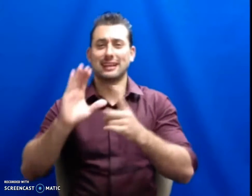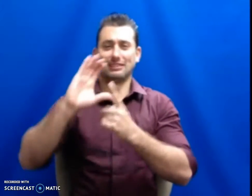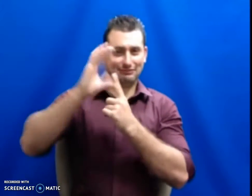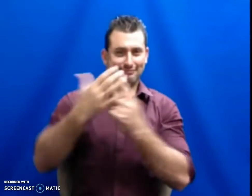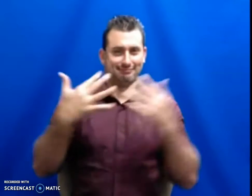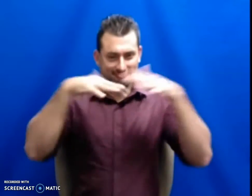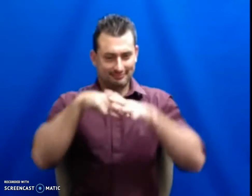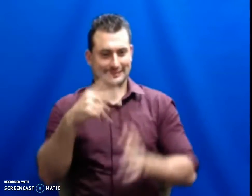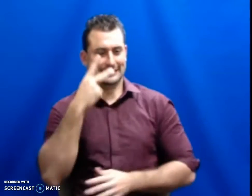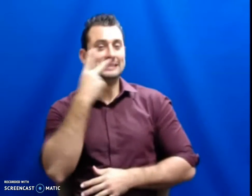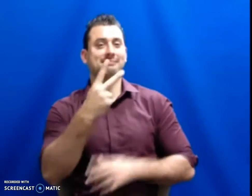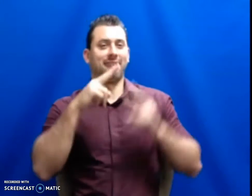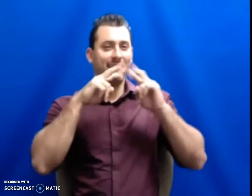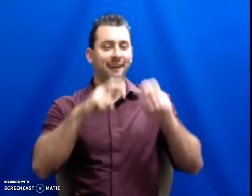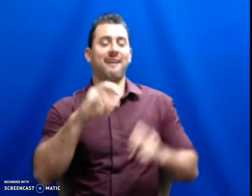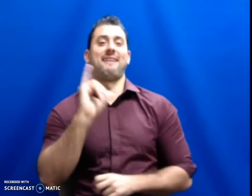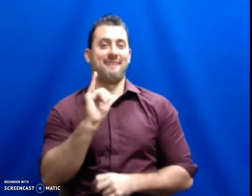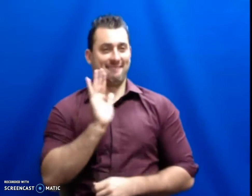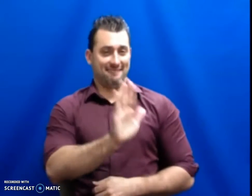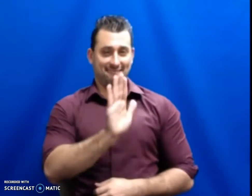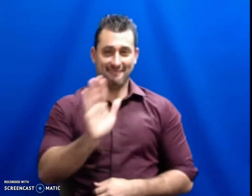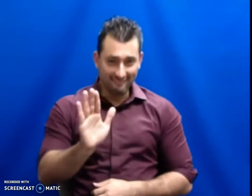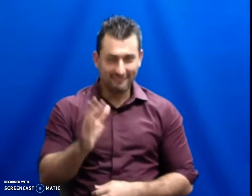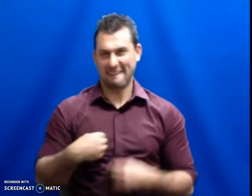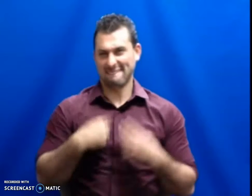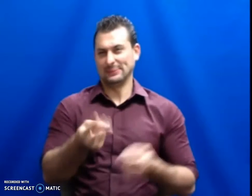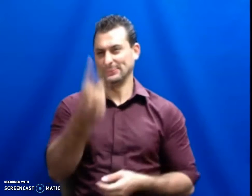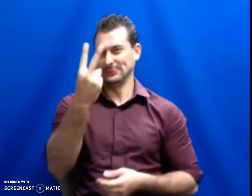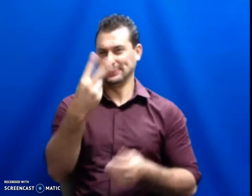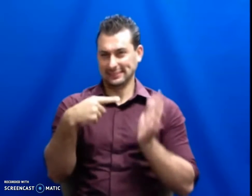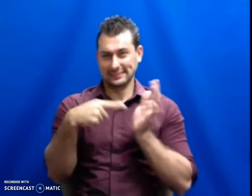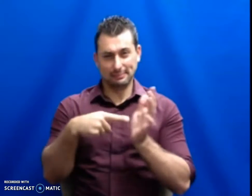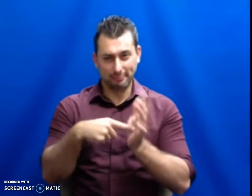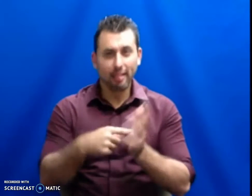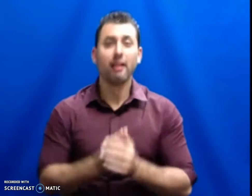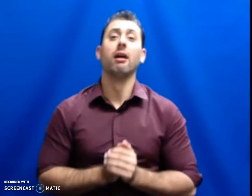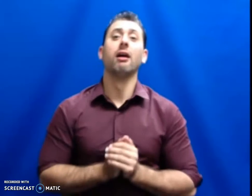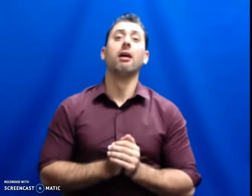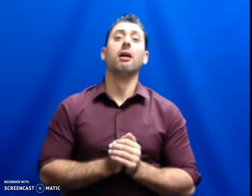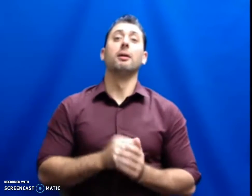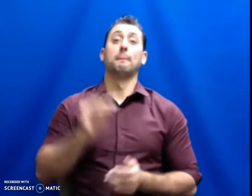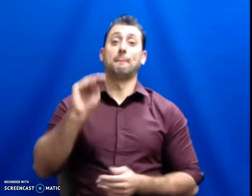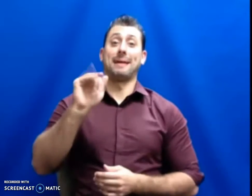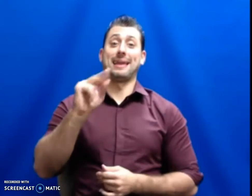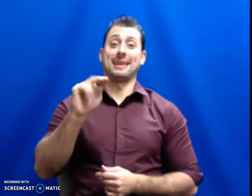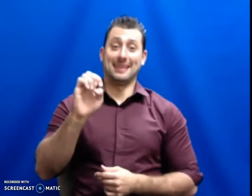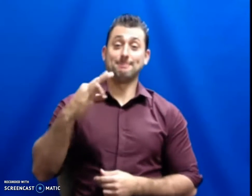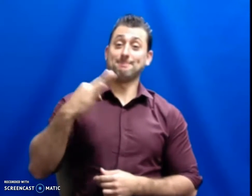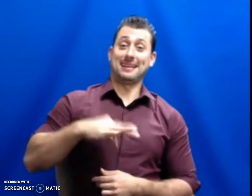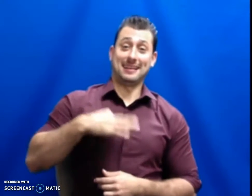So now that we've seen how all three of these are interlapping, we can kind of study them a little bit separately, but again, I'm going to give you two examples.